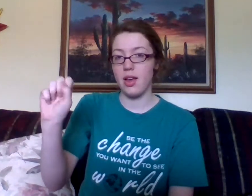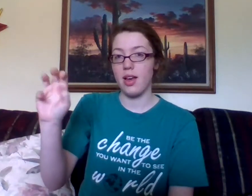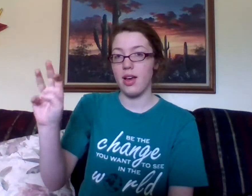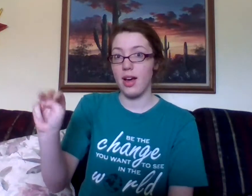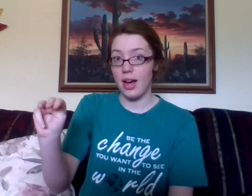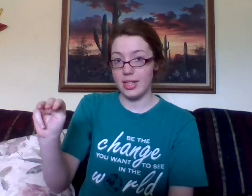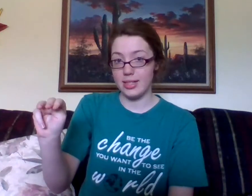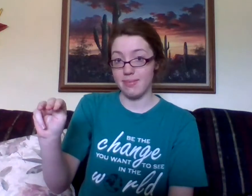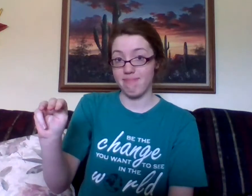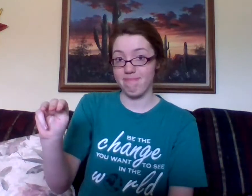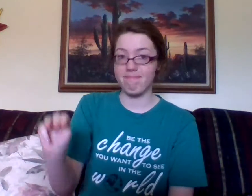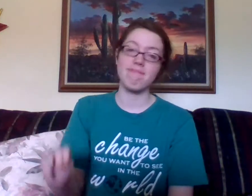audism.